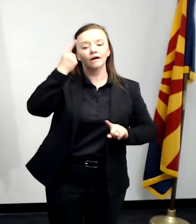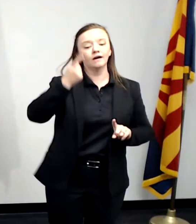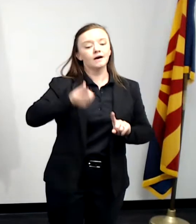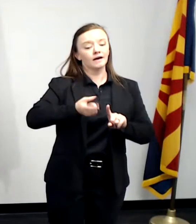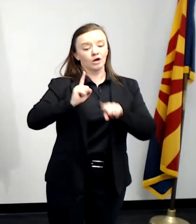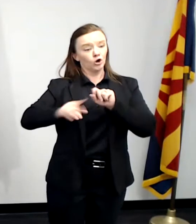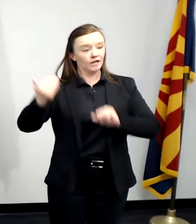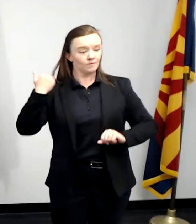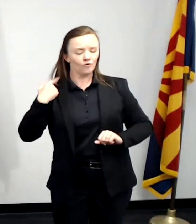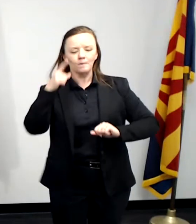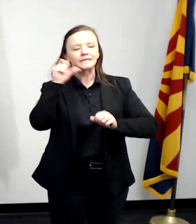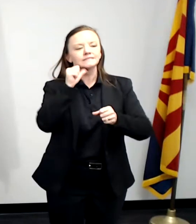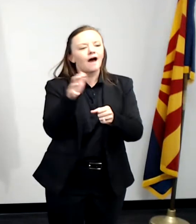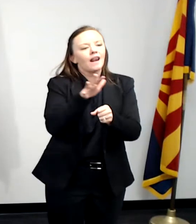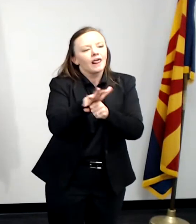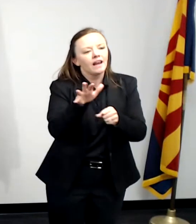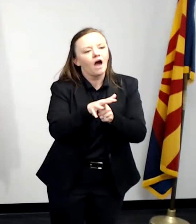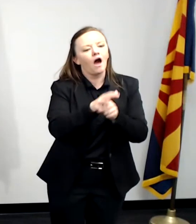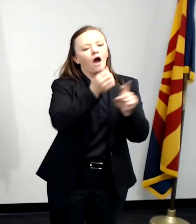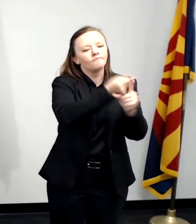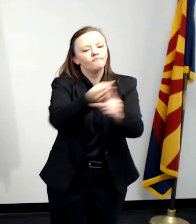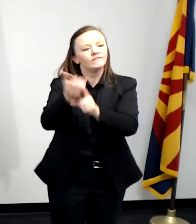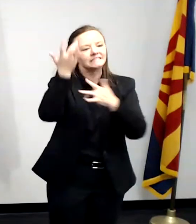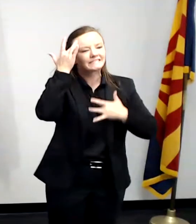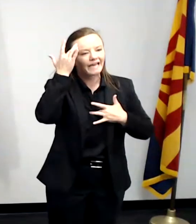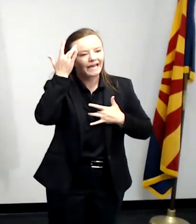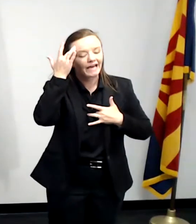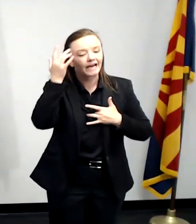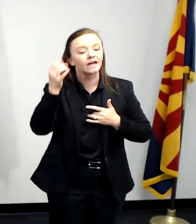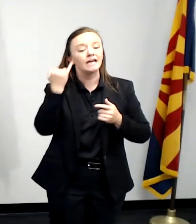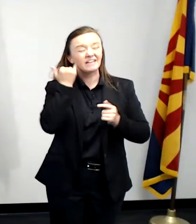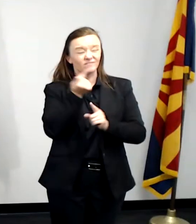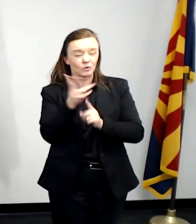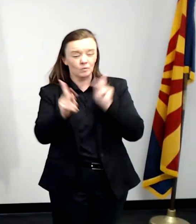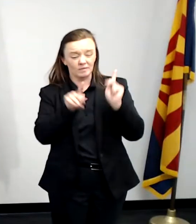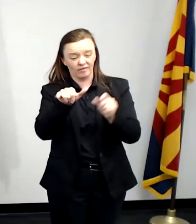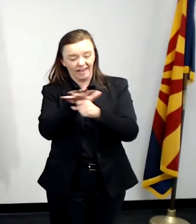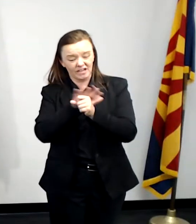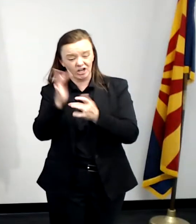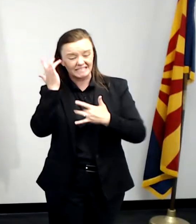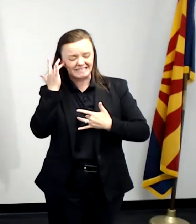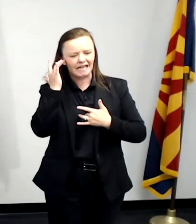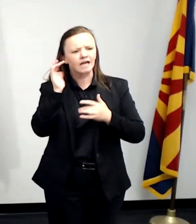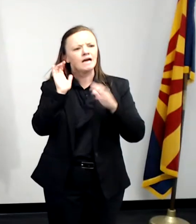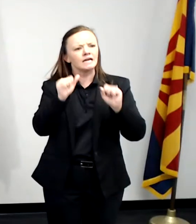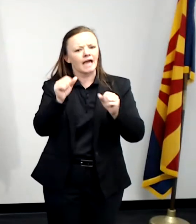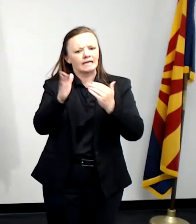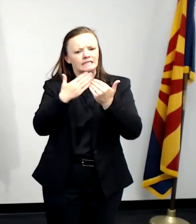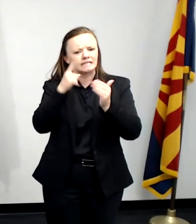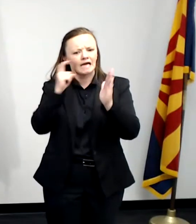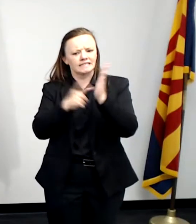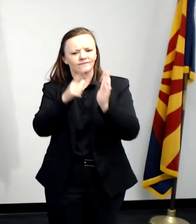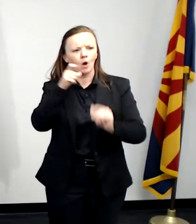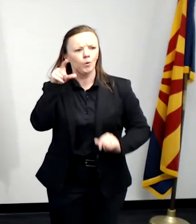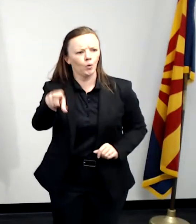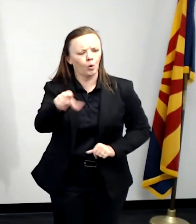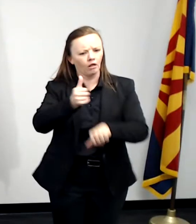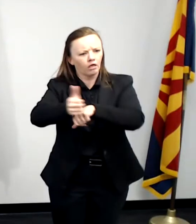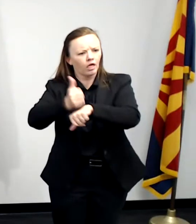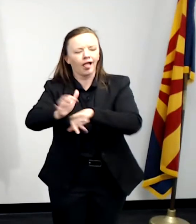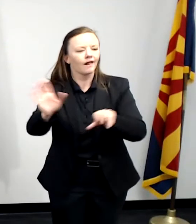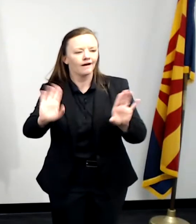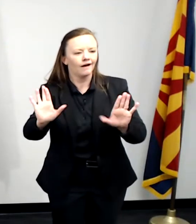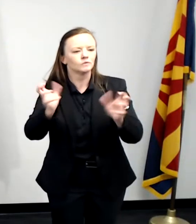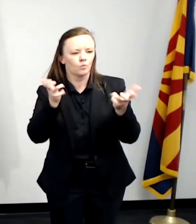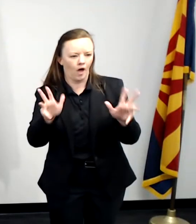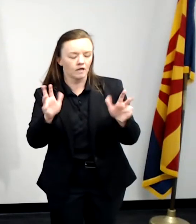that information to identify where a particular person lives or works. The second question is collecting